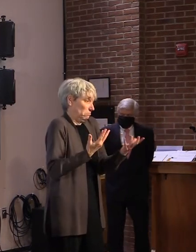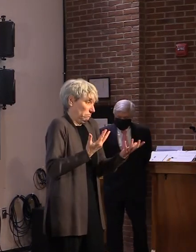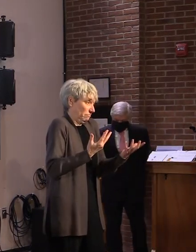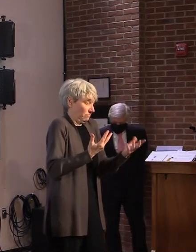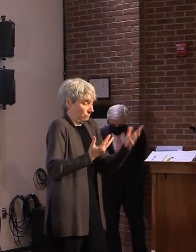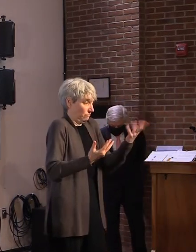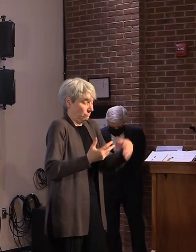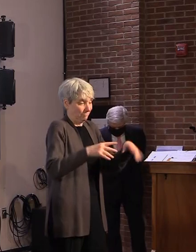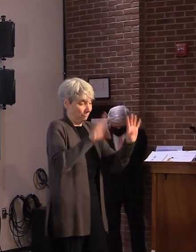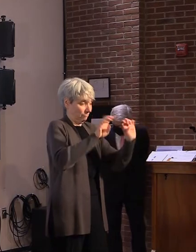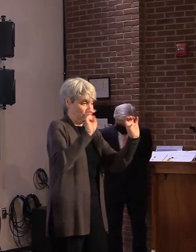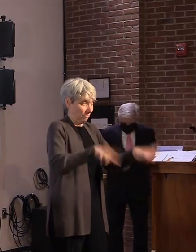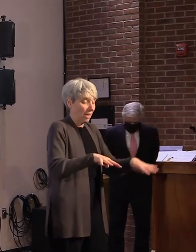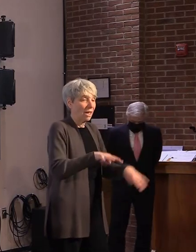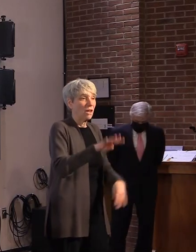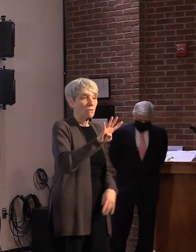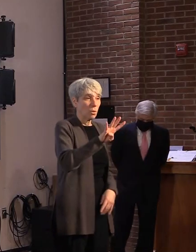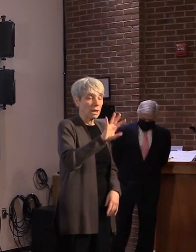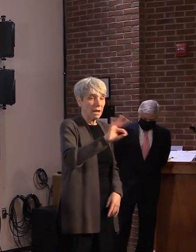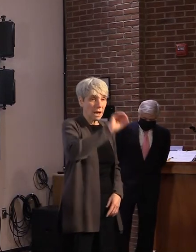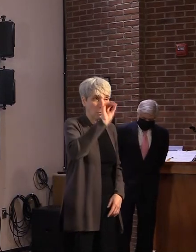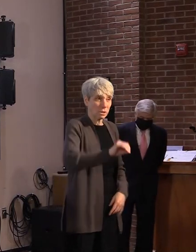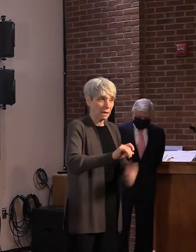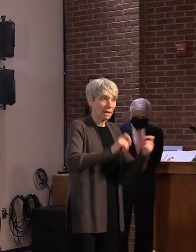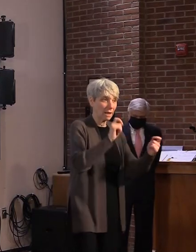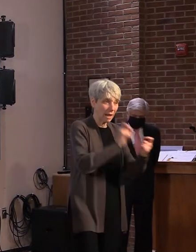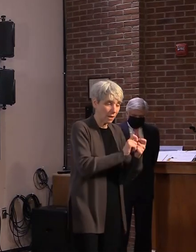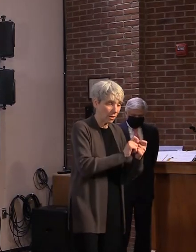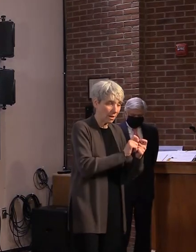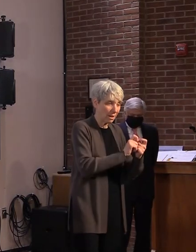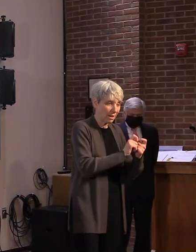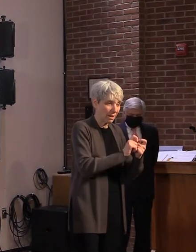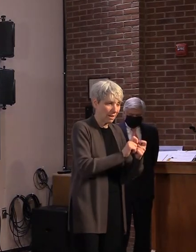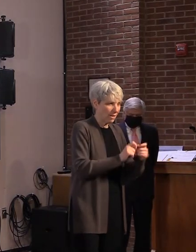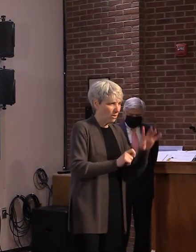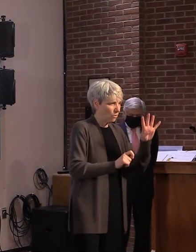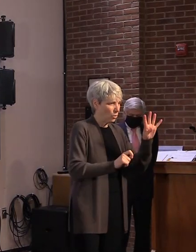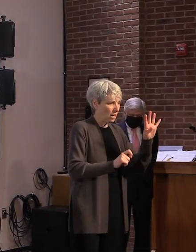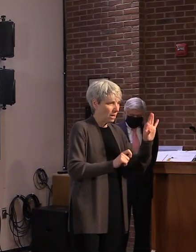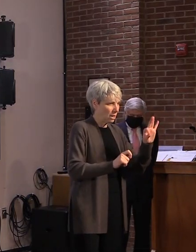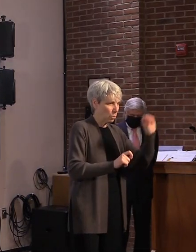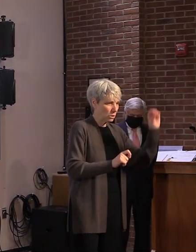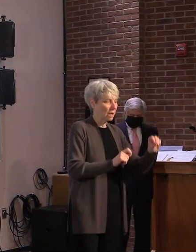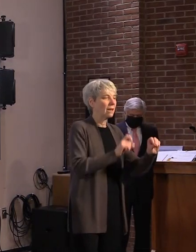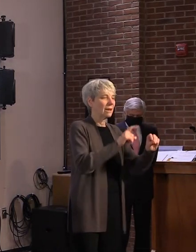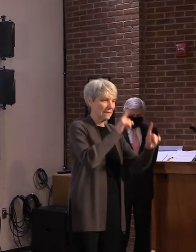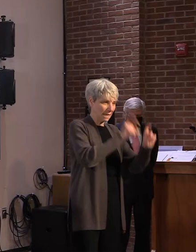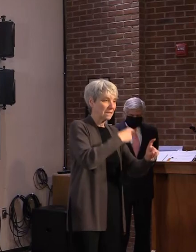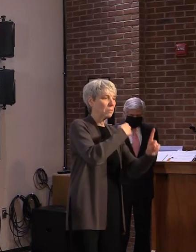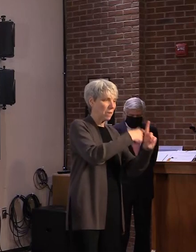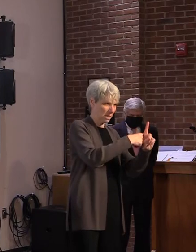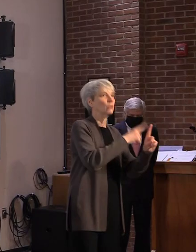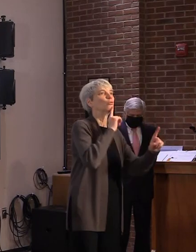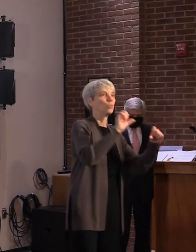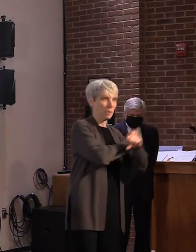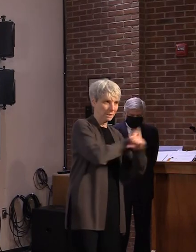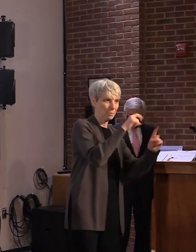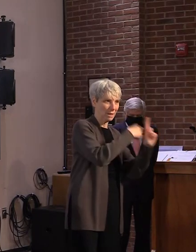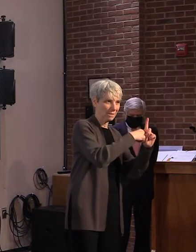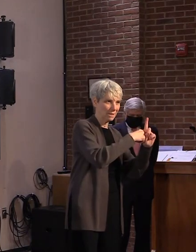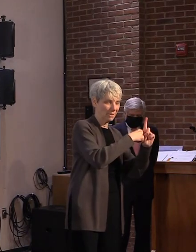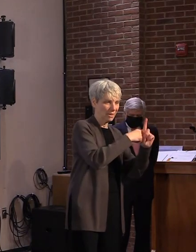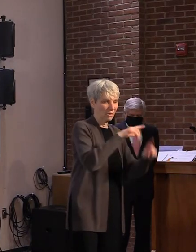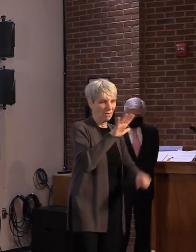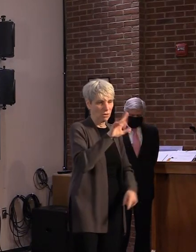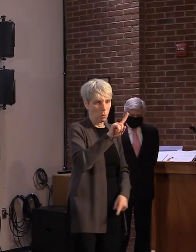positive result, does it mean it's really positive, or is it a false positive? If you get closer to what I think the truth